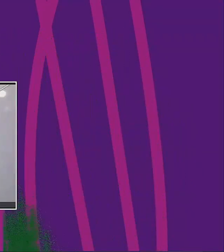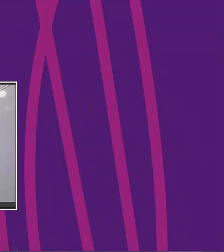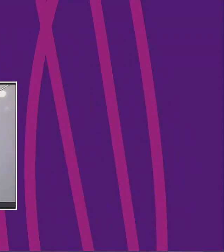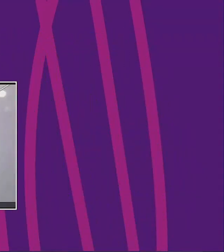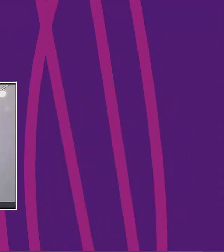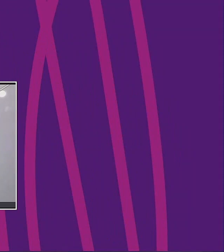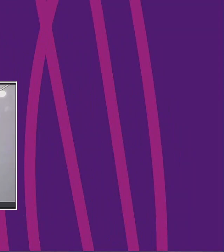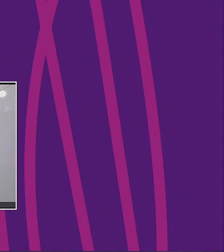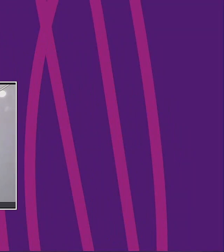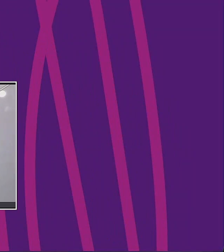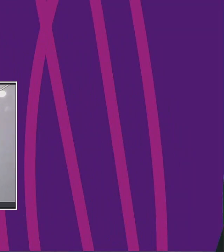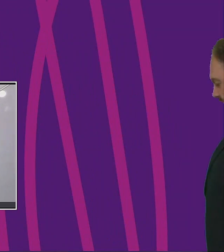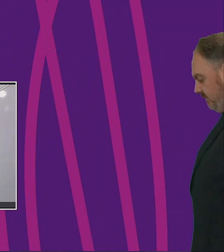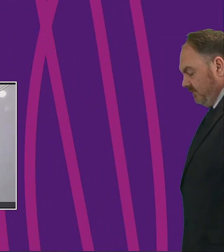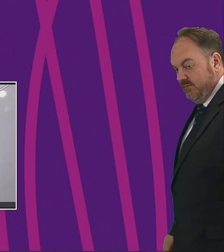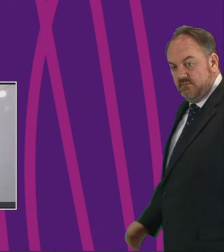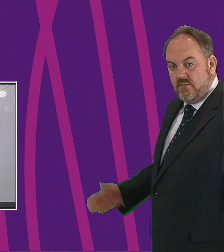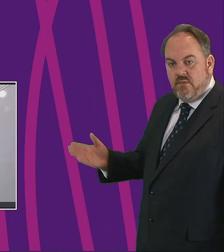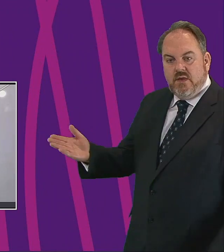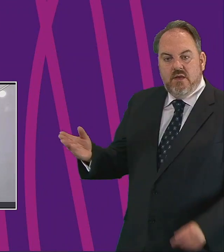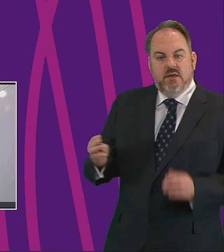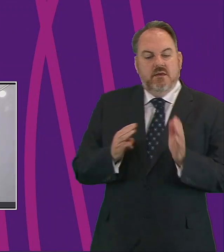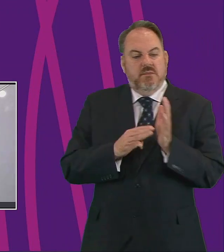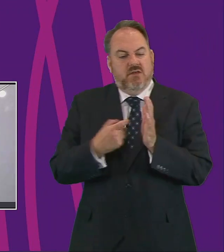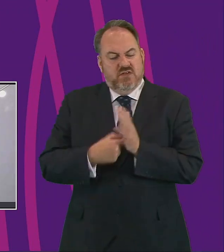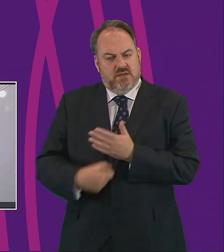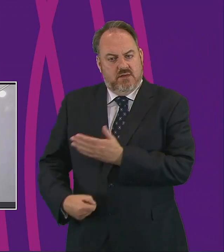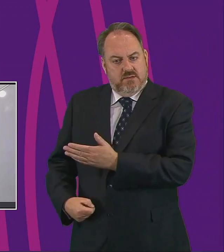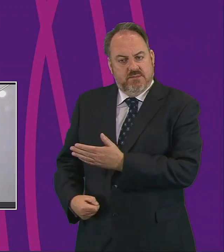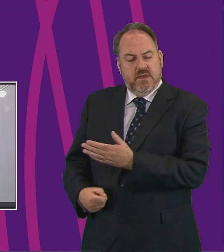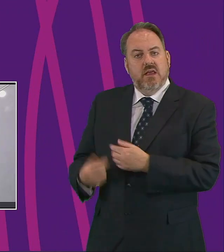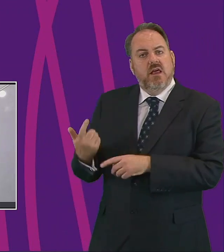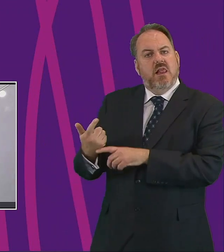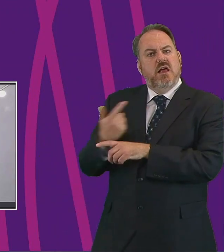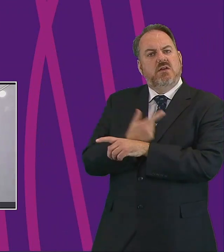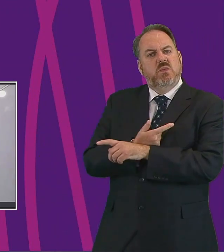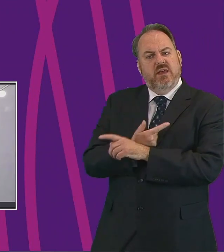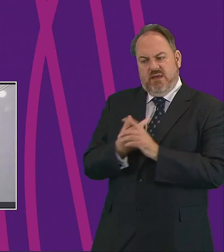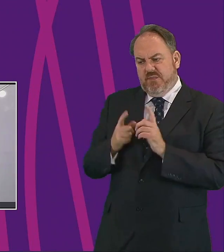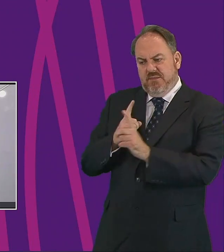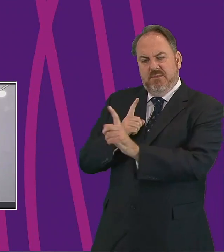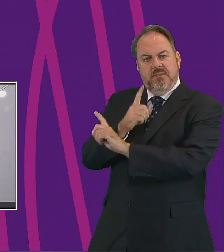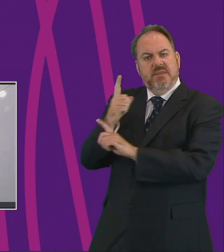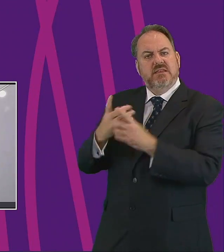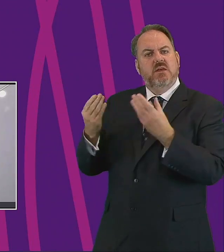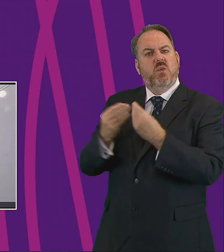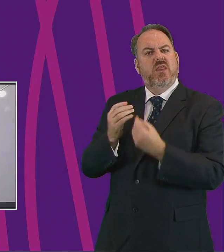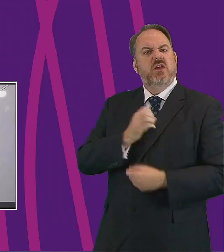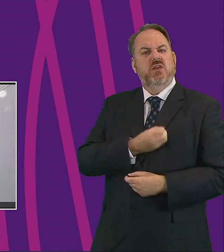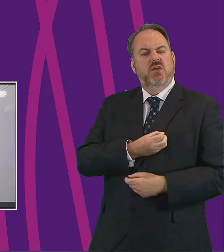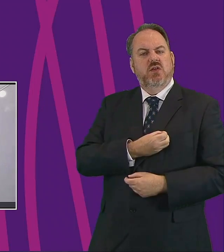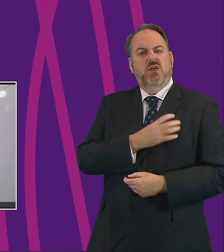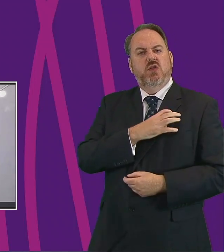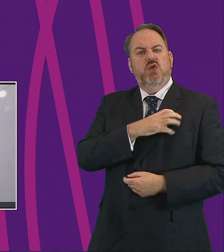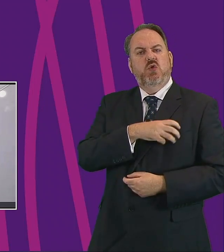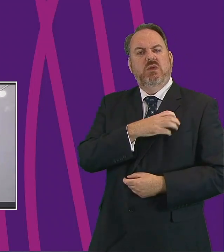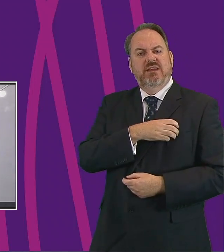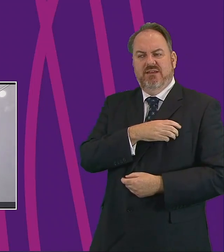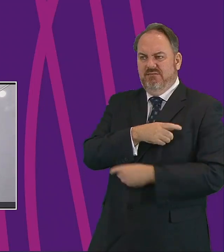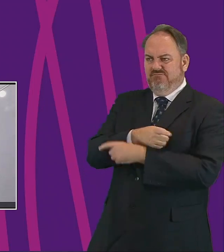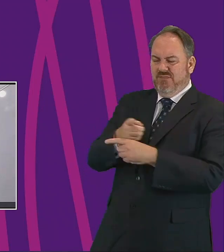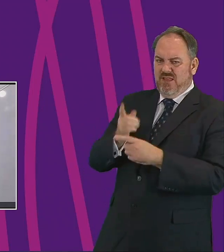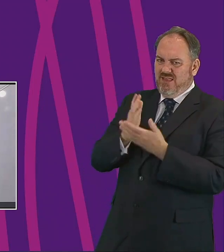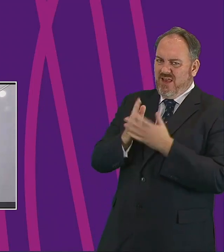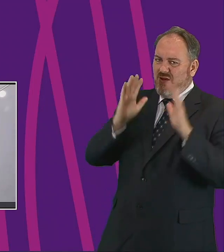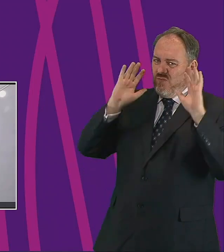Last week, I met with members of the St Andrews University and College Union who are deeply concerned about a decision by the university to make